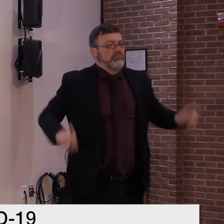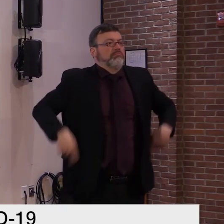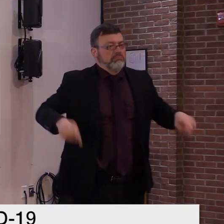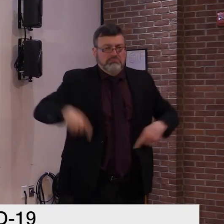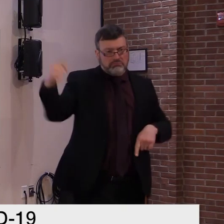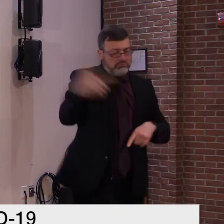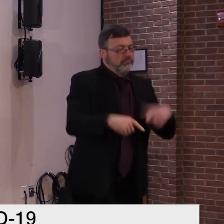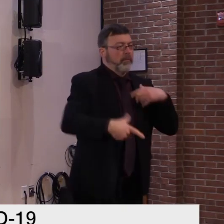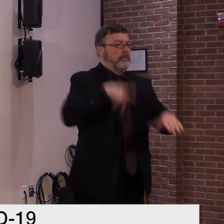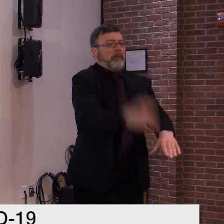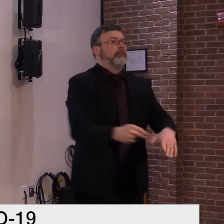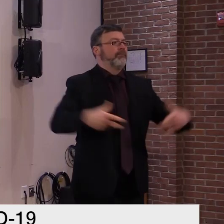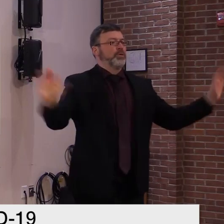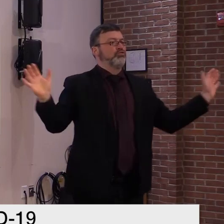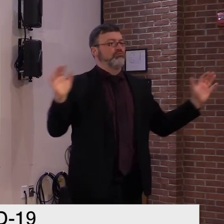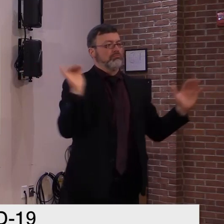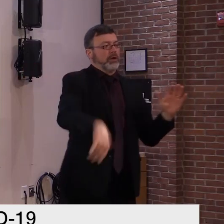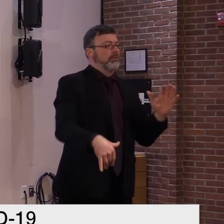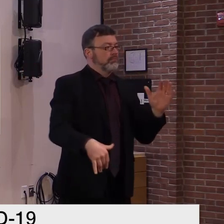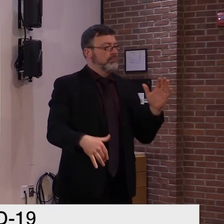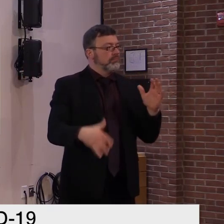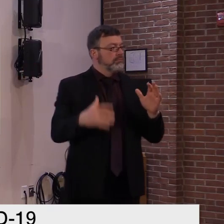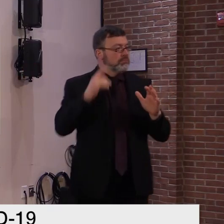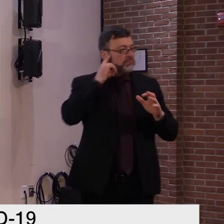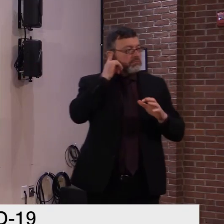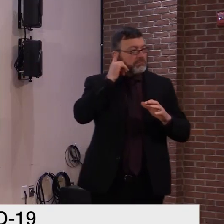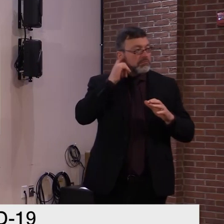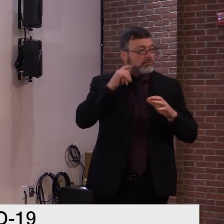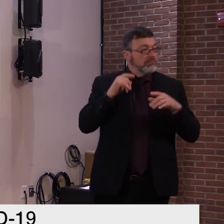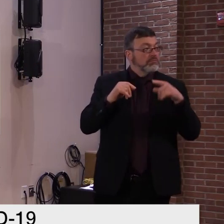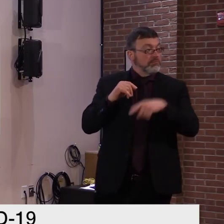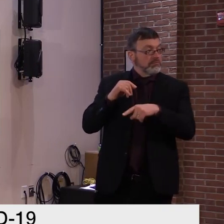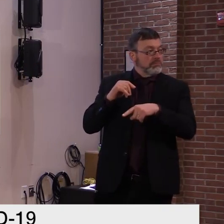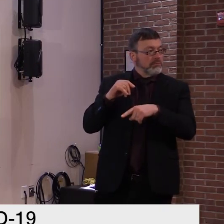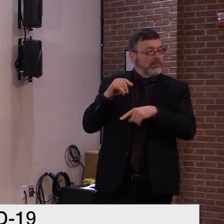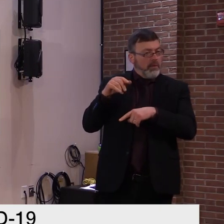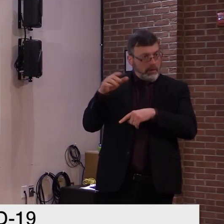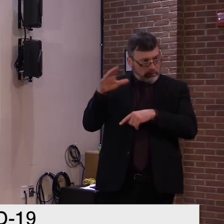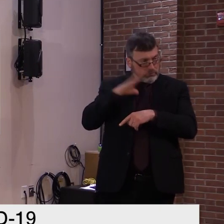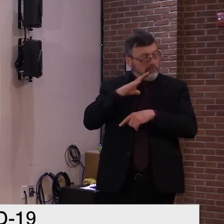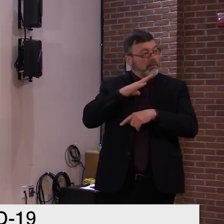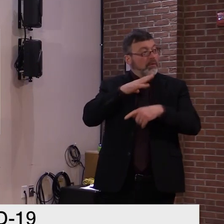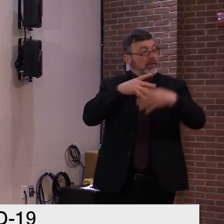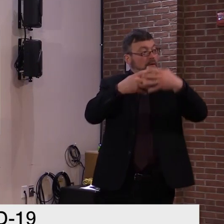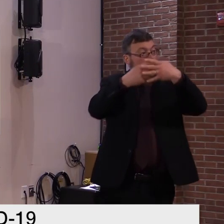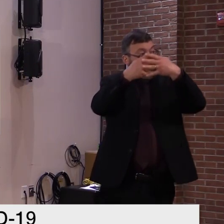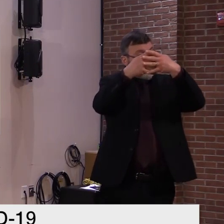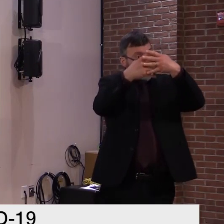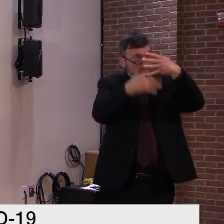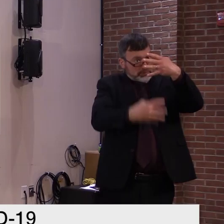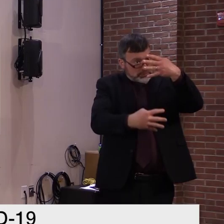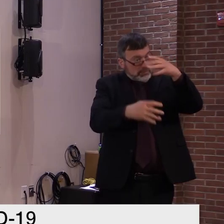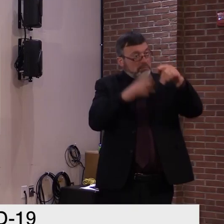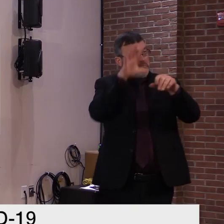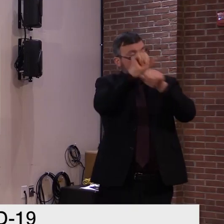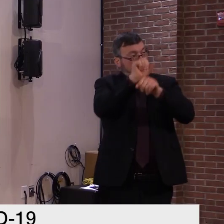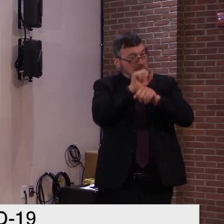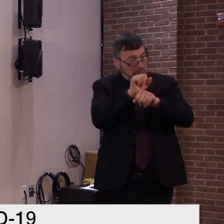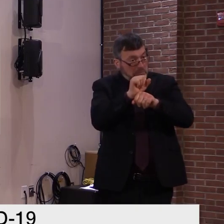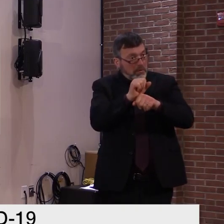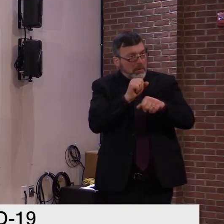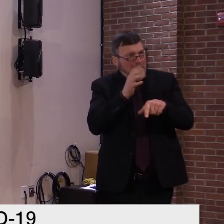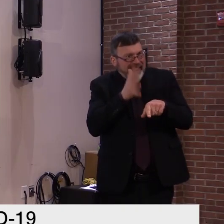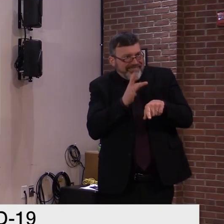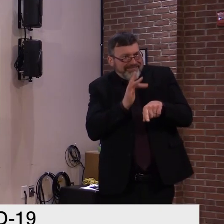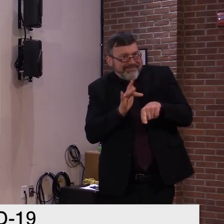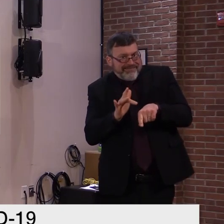willing to let spoil before reassessing the plan? No. We're trying to make sure